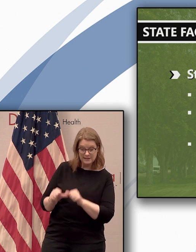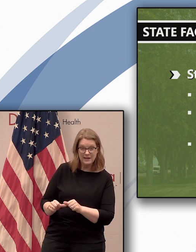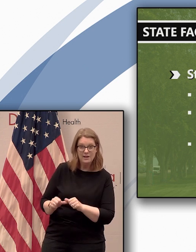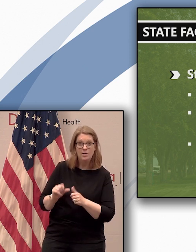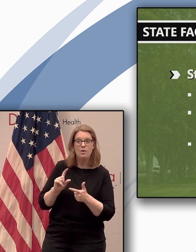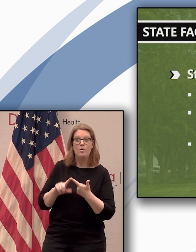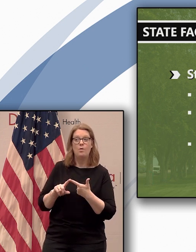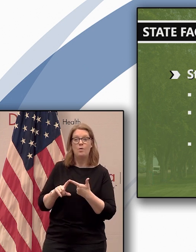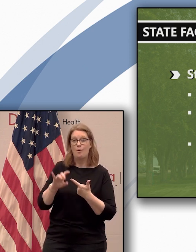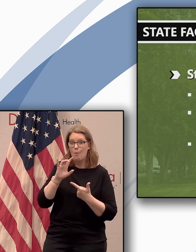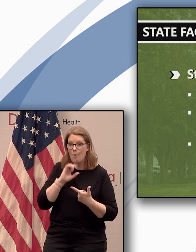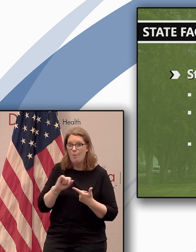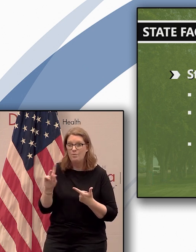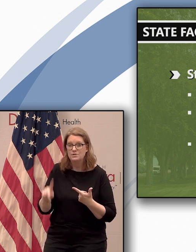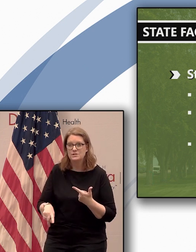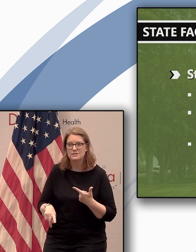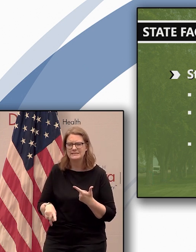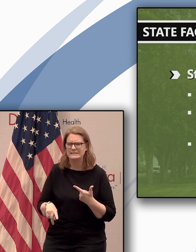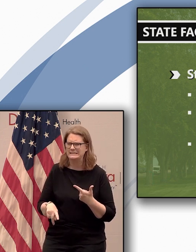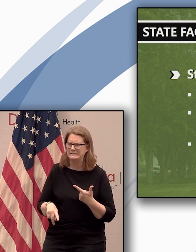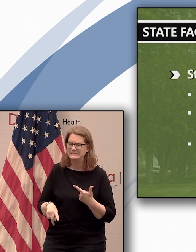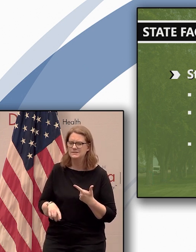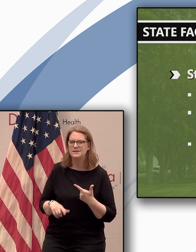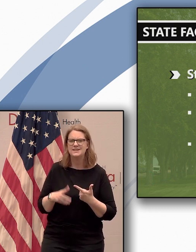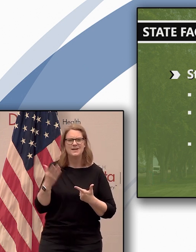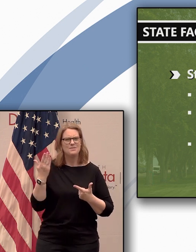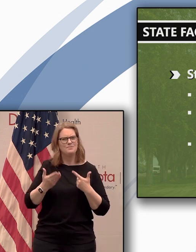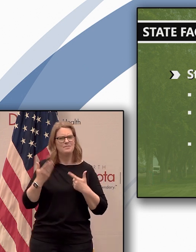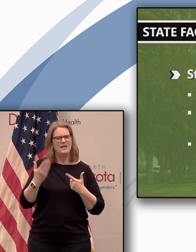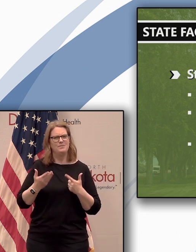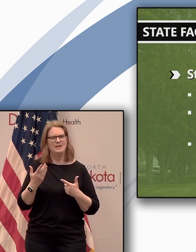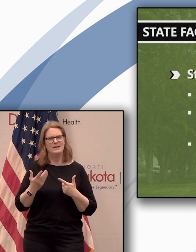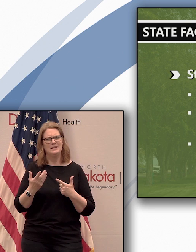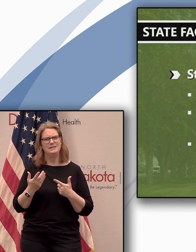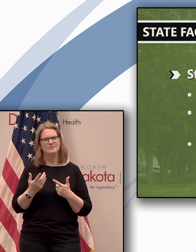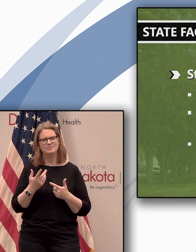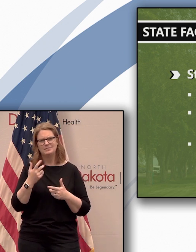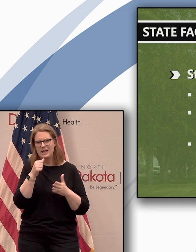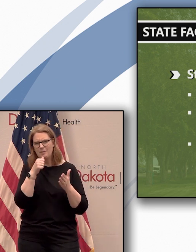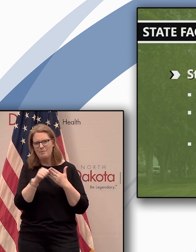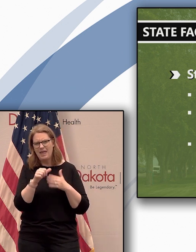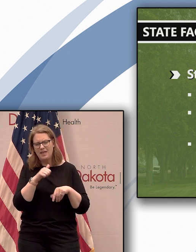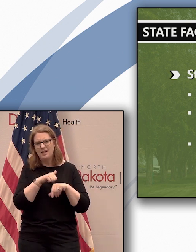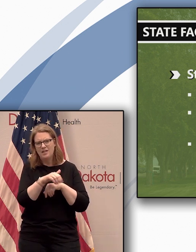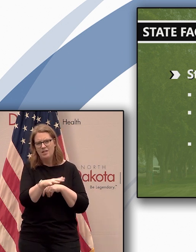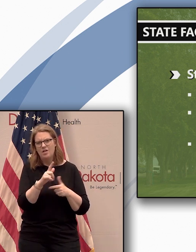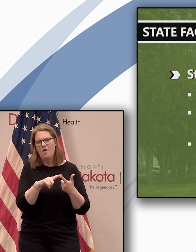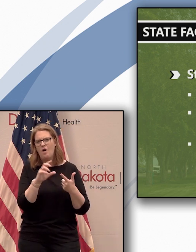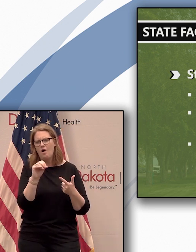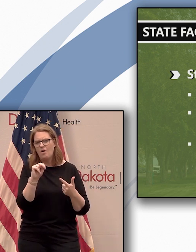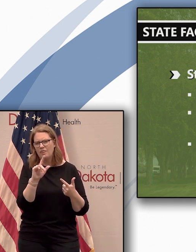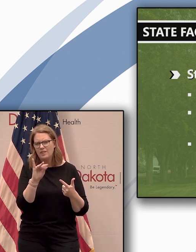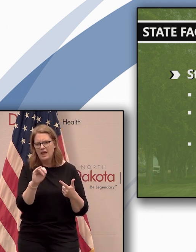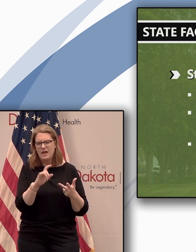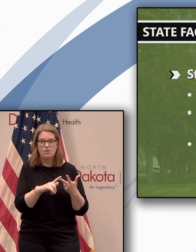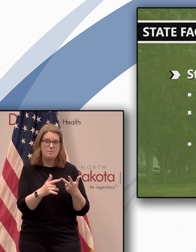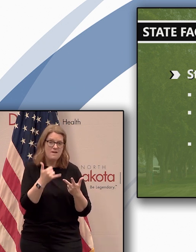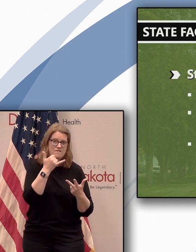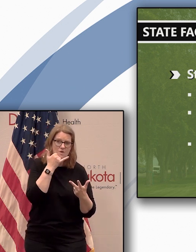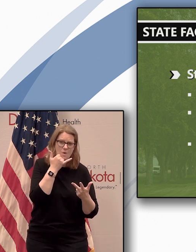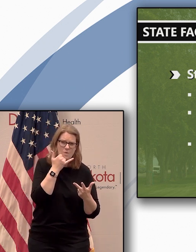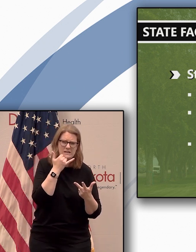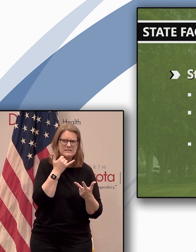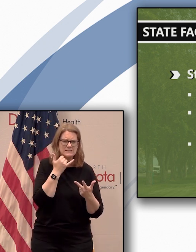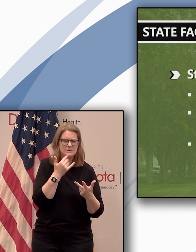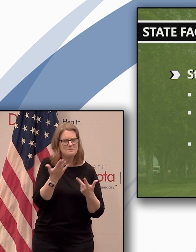are elderly, consider conducting your business with the state of North Dakota by mail, online, or by phone, even as we